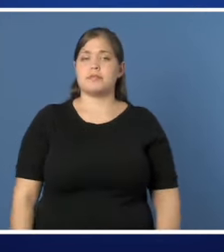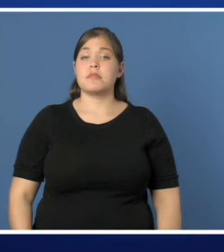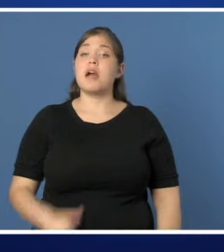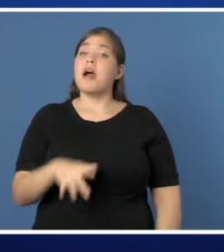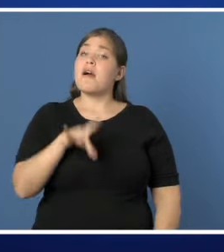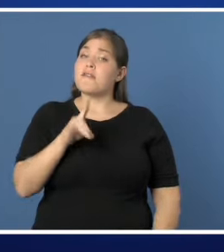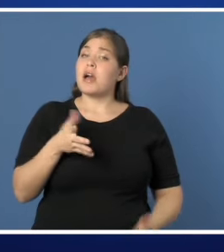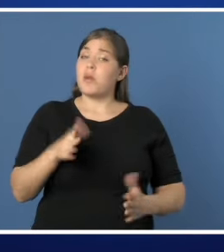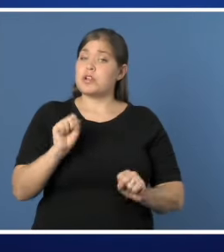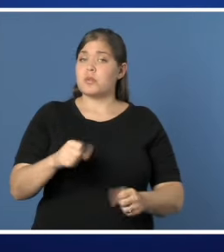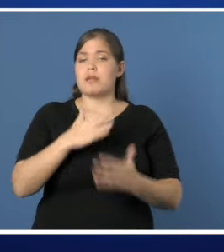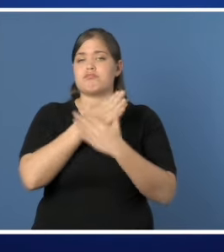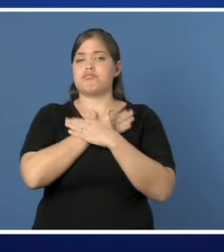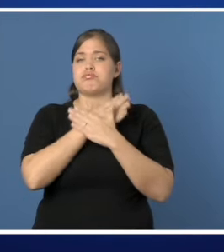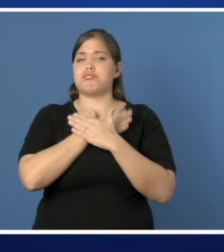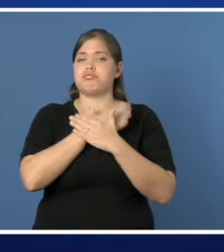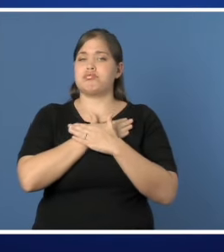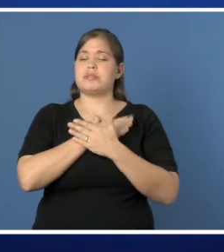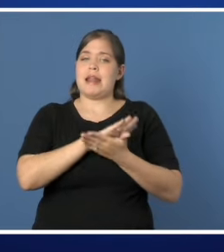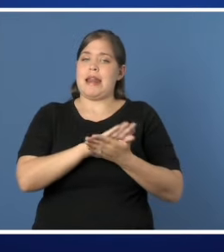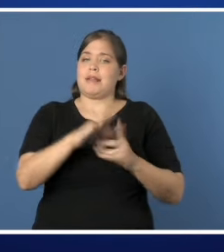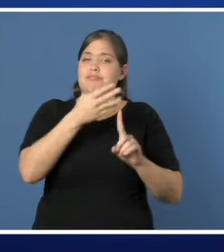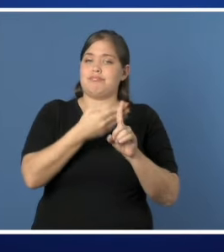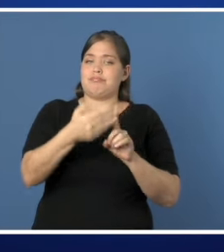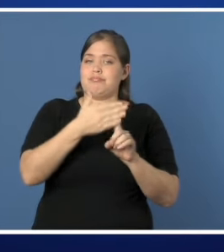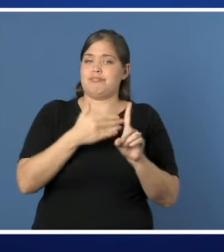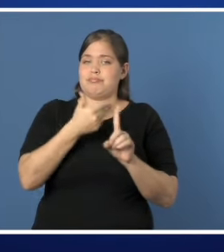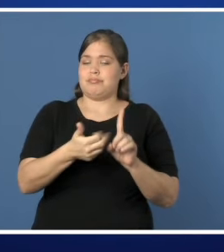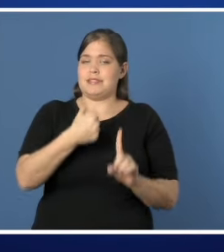Find ways to relax and be kind to yourself